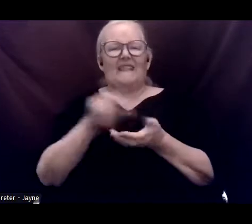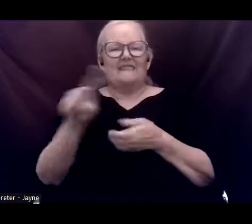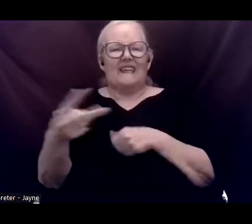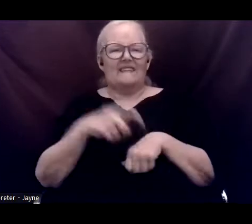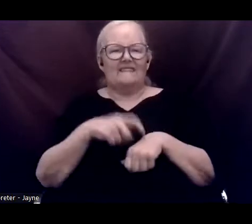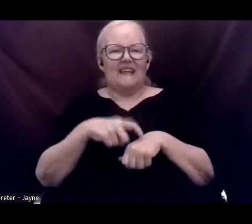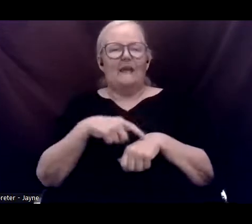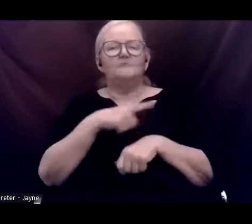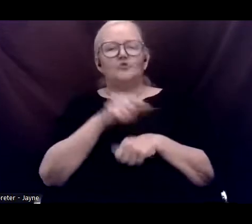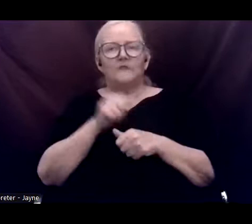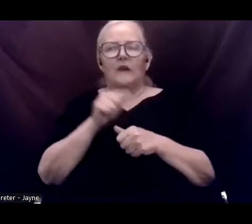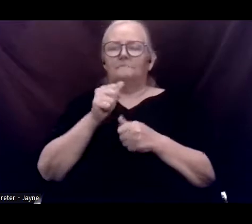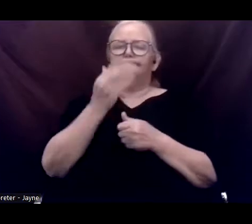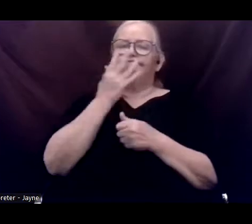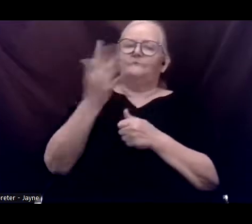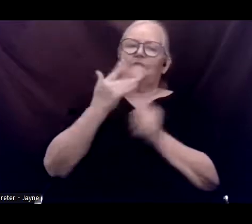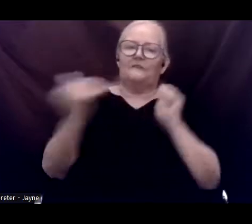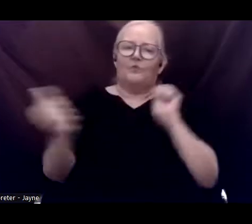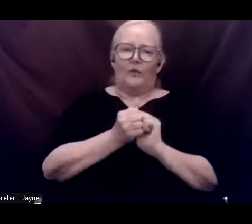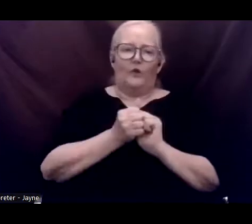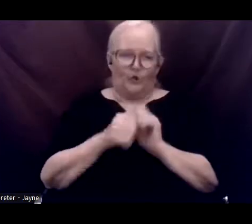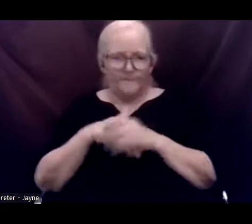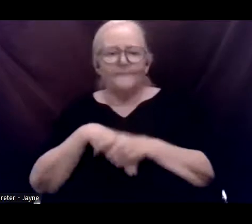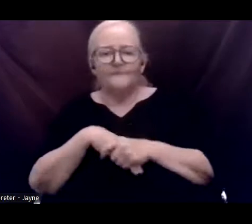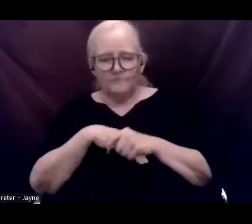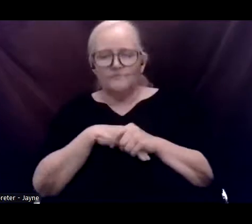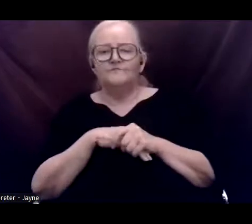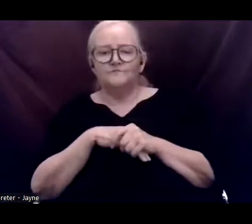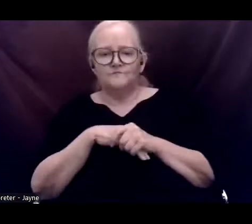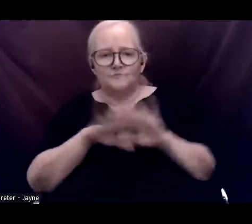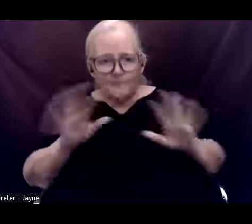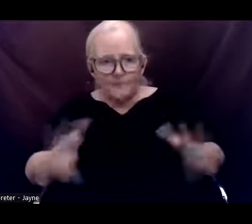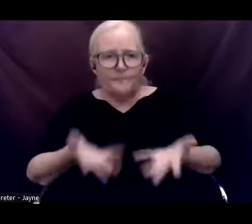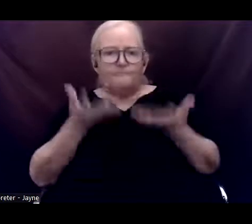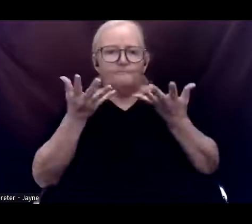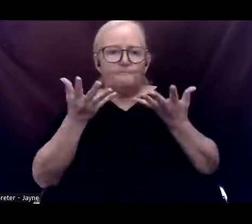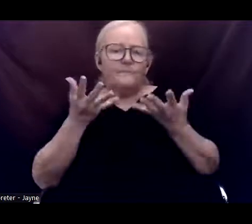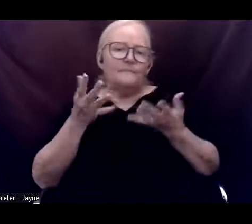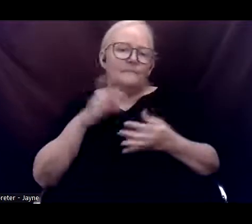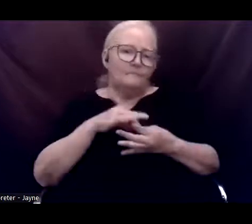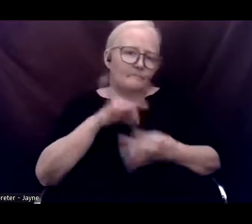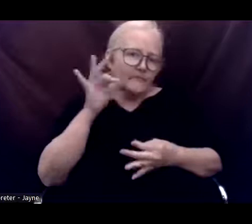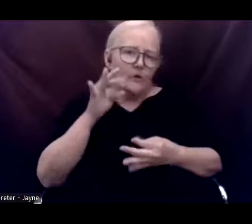to sing that together with me. So let's rise in body or in spirit